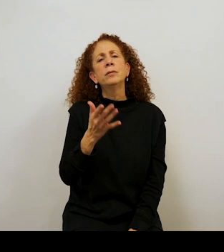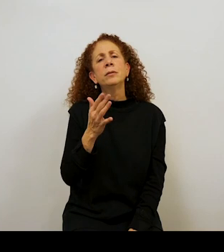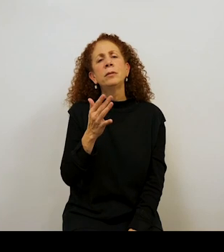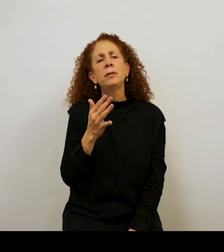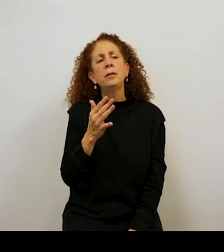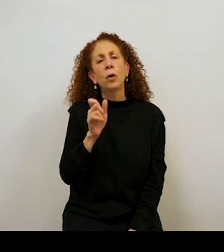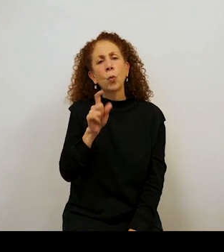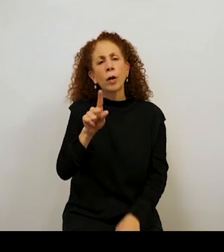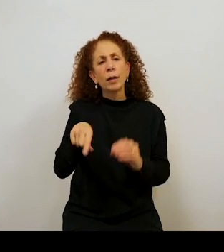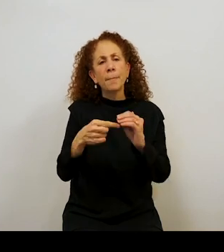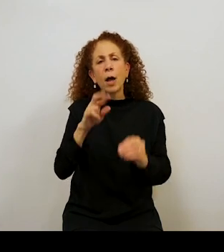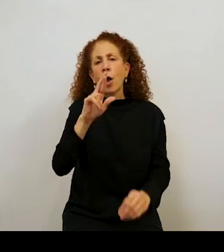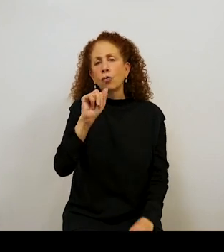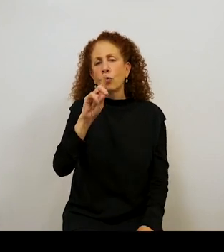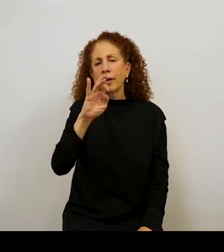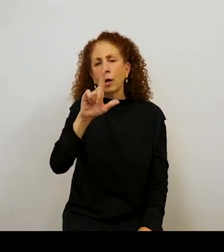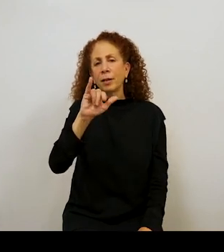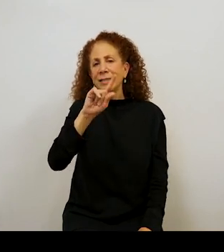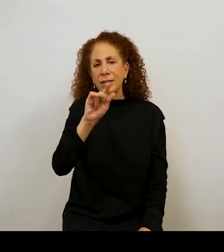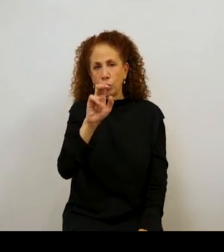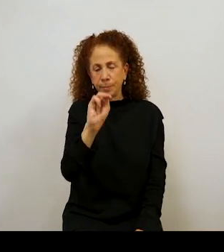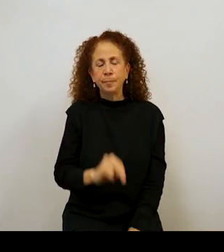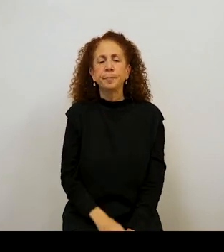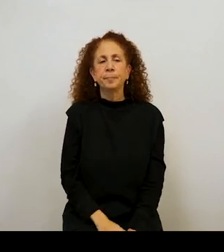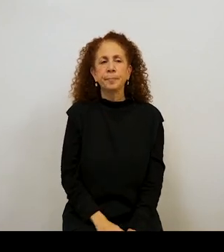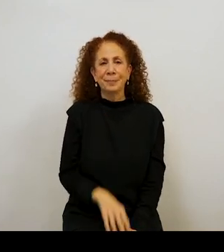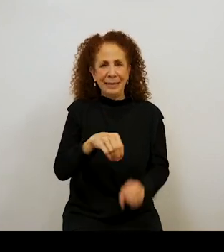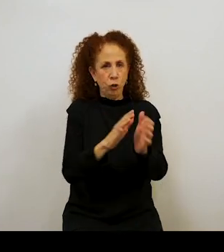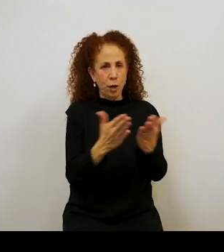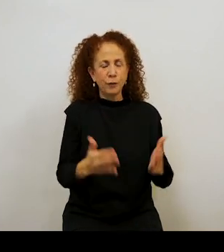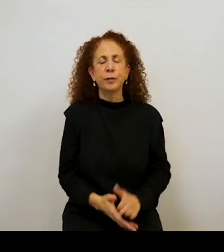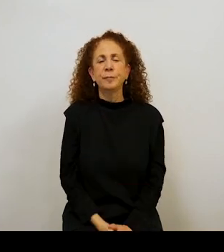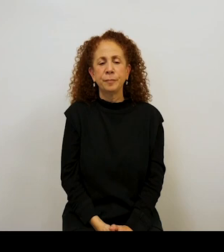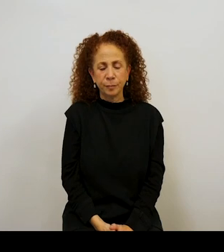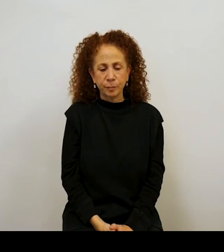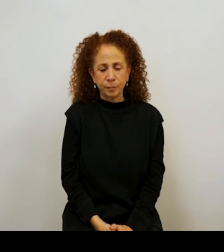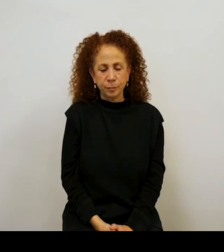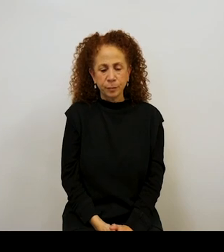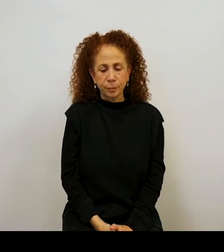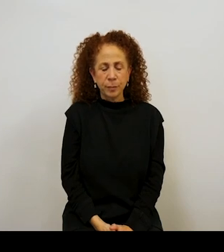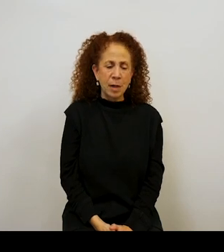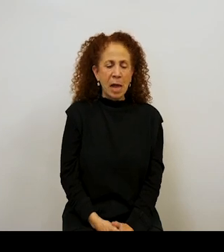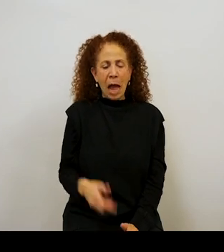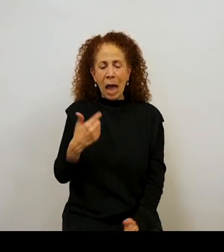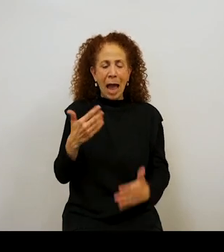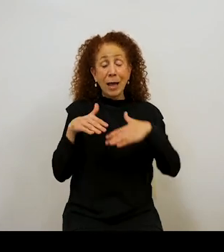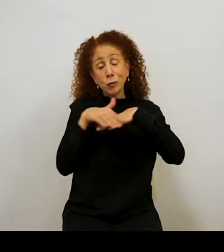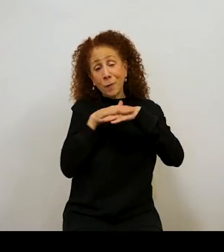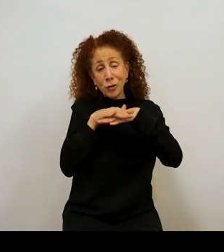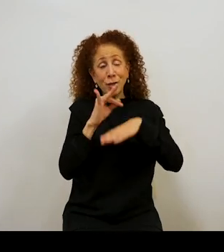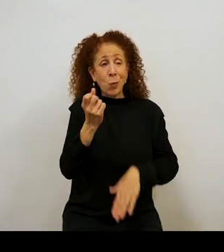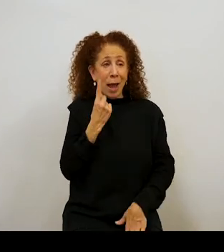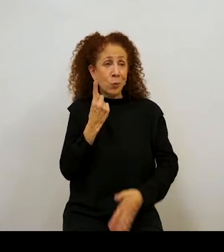the question of radicalization in your novel. So on a very kind of superficial level, if you were to